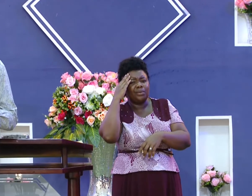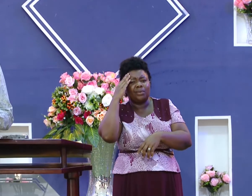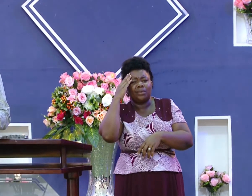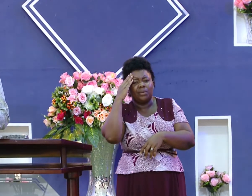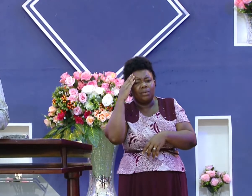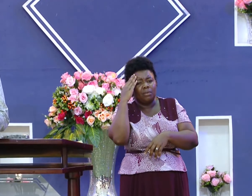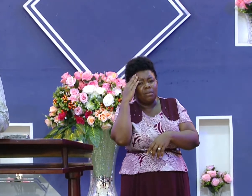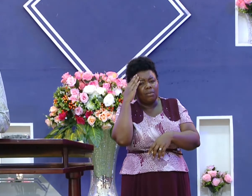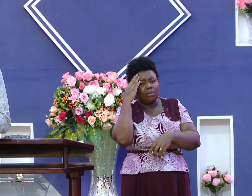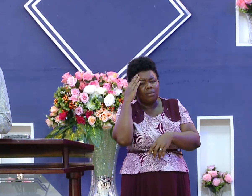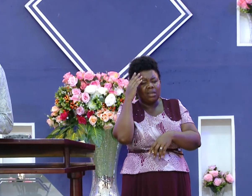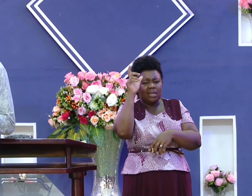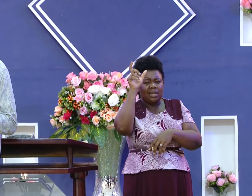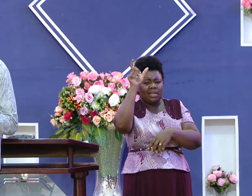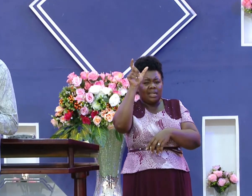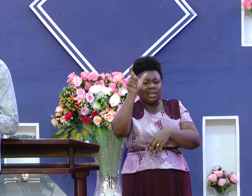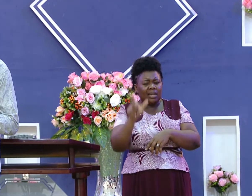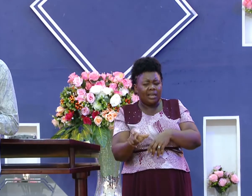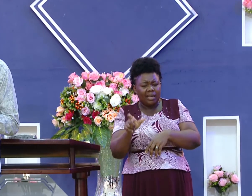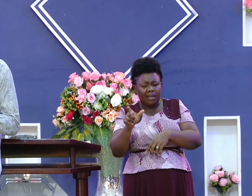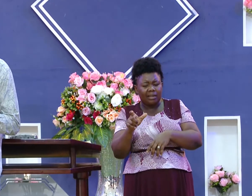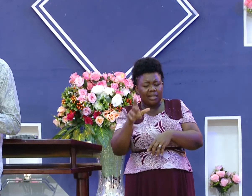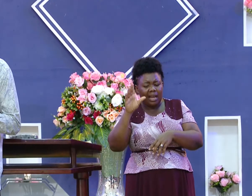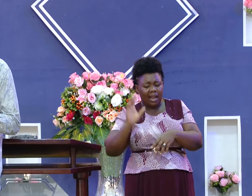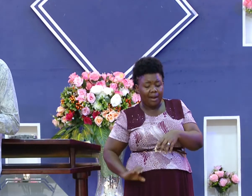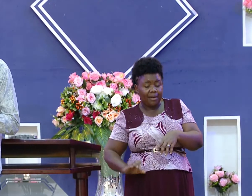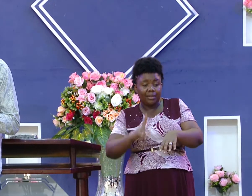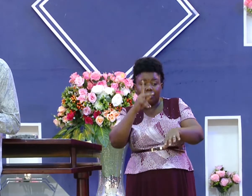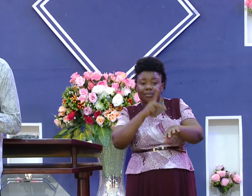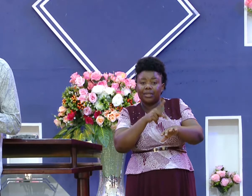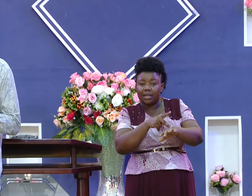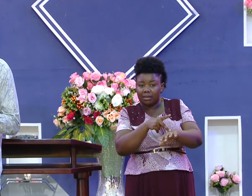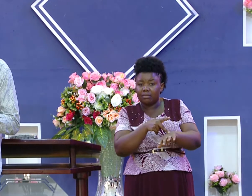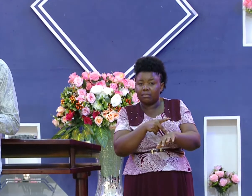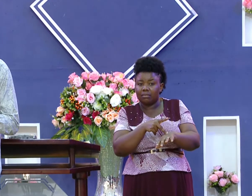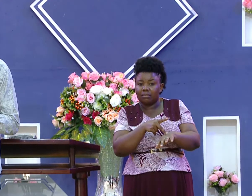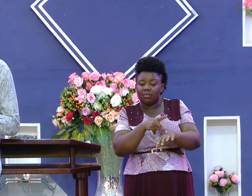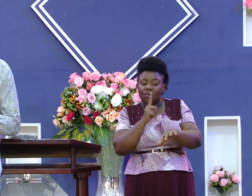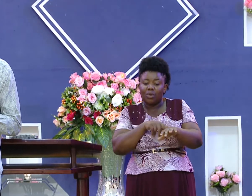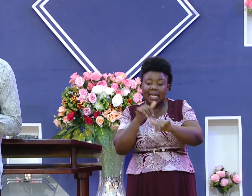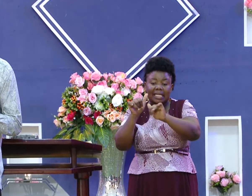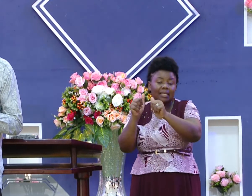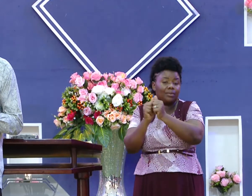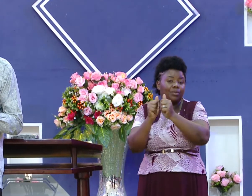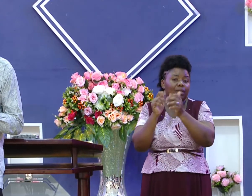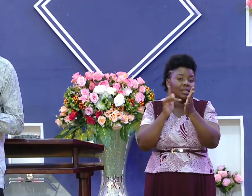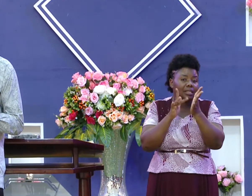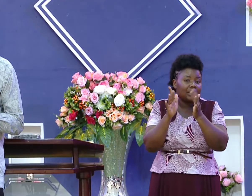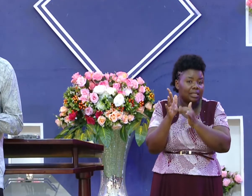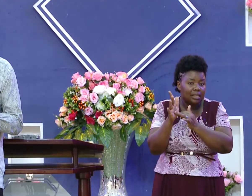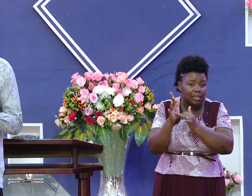It was hard to know the character of Peter. when he was with